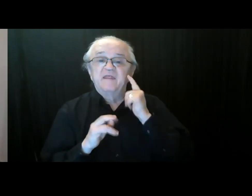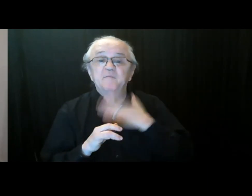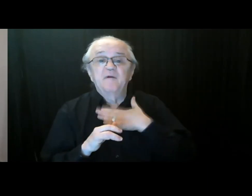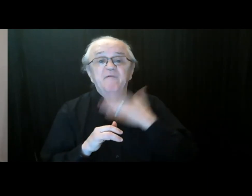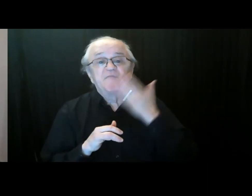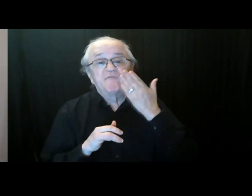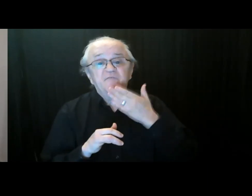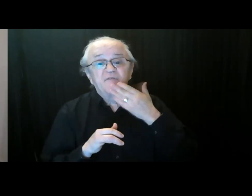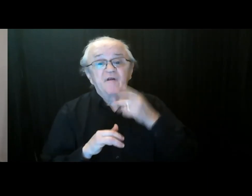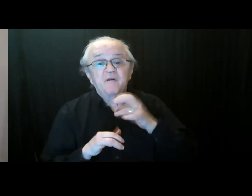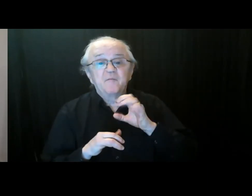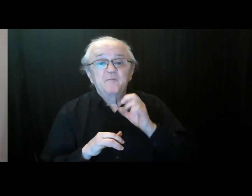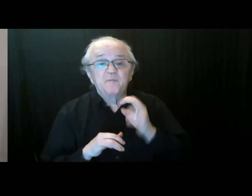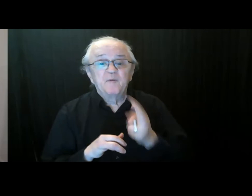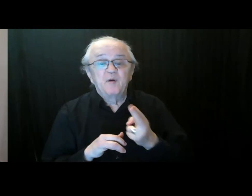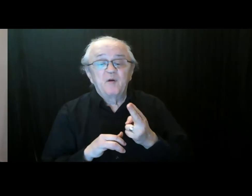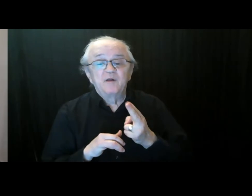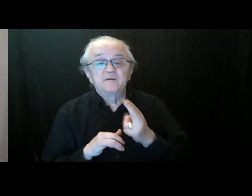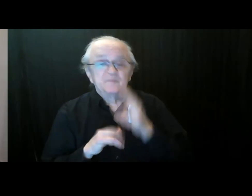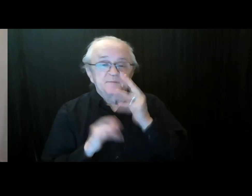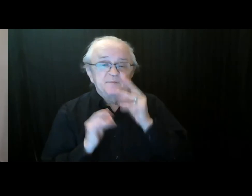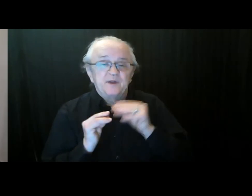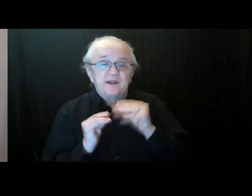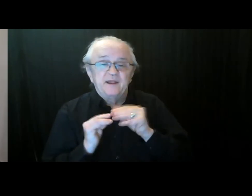simply masquerading as a porch.